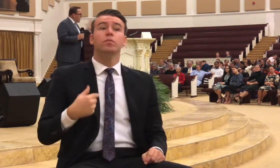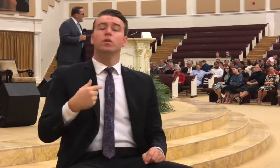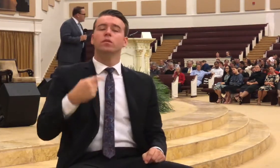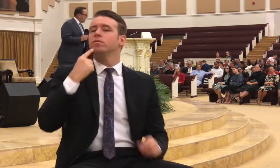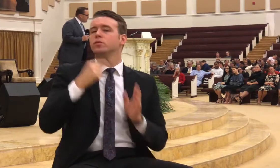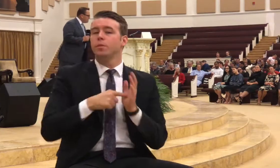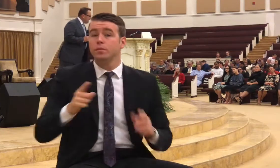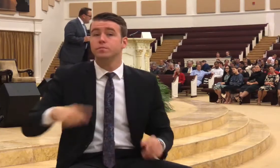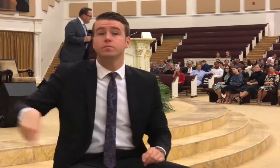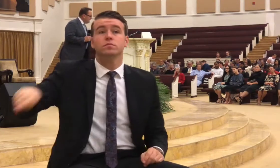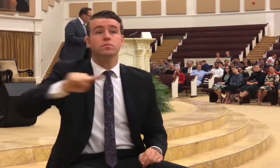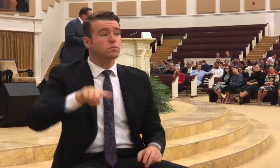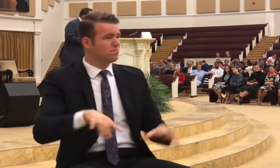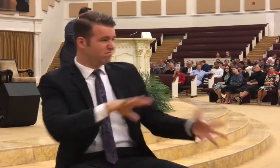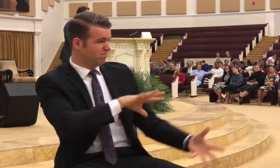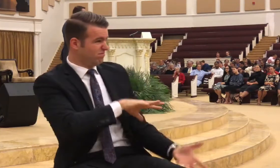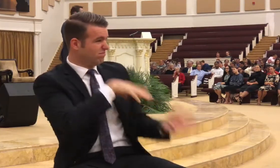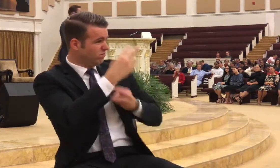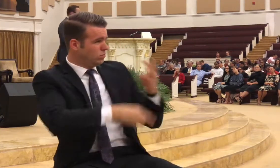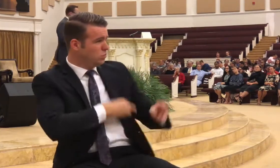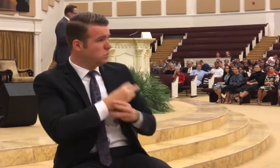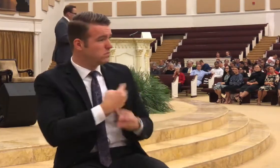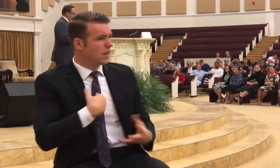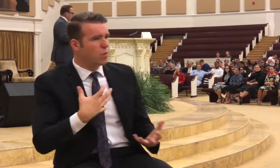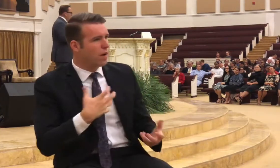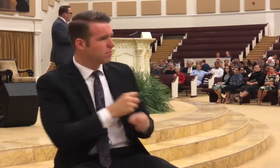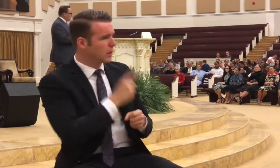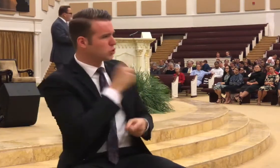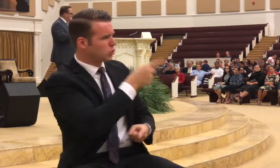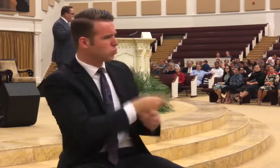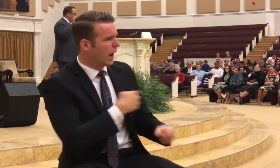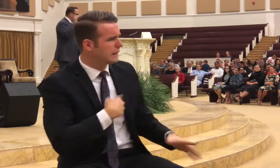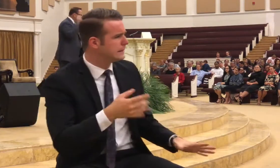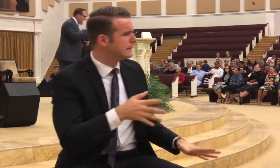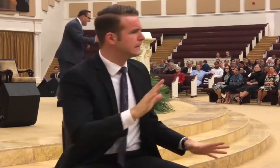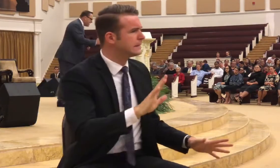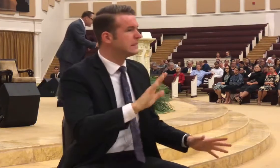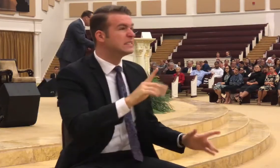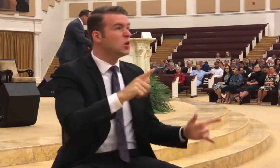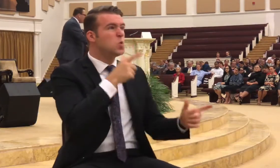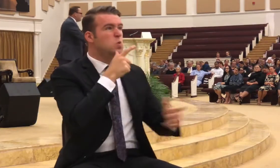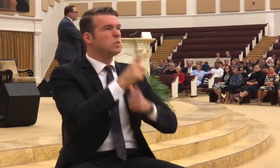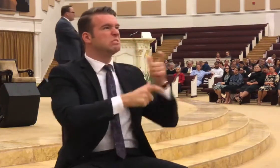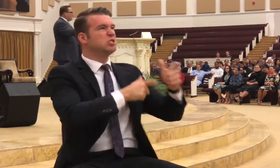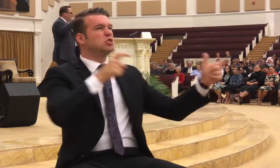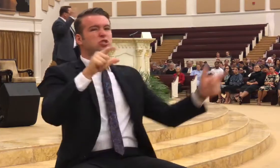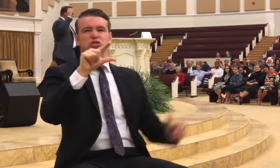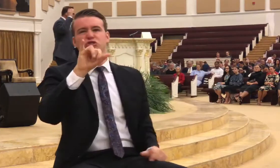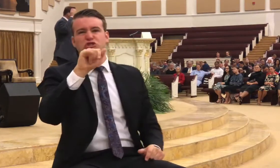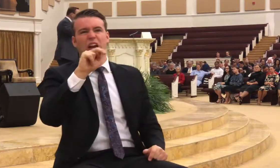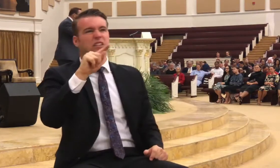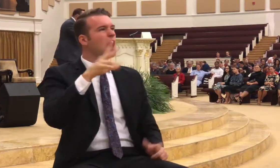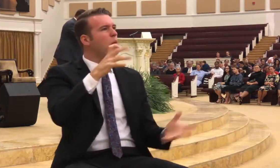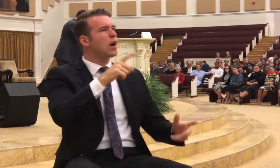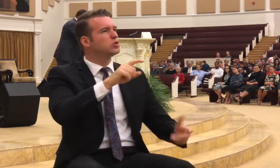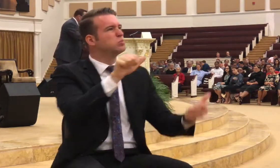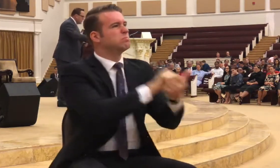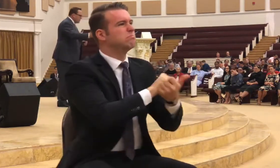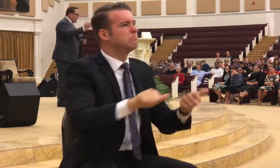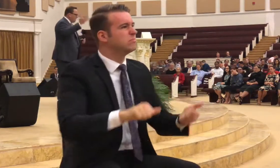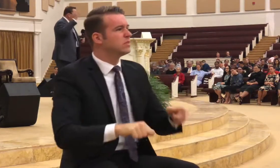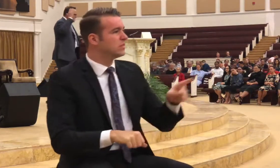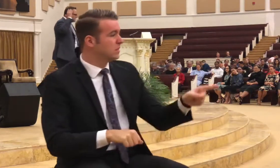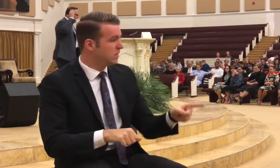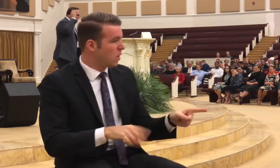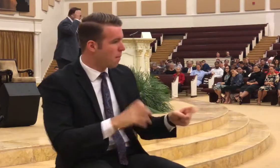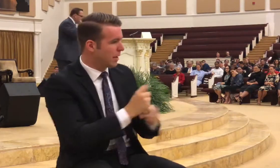You want to right what's been wrong. You want to kill every giant. You want to march in every cause.